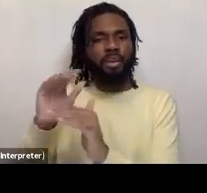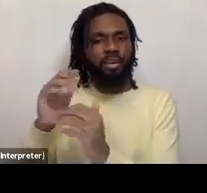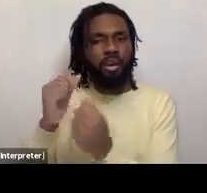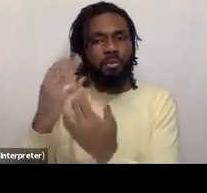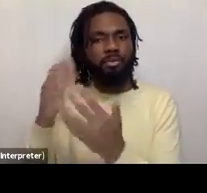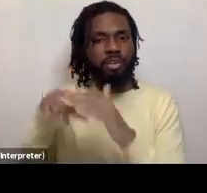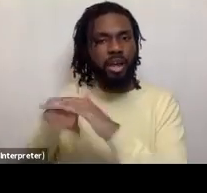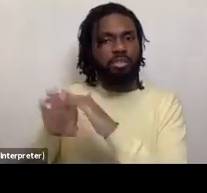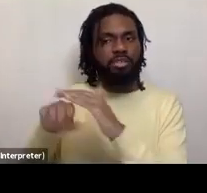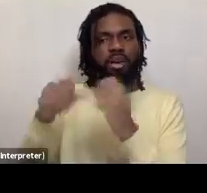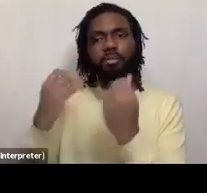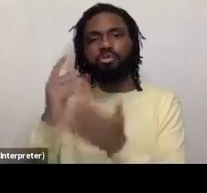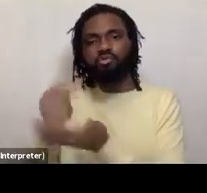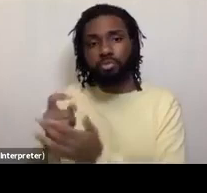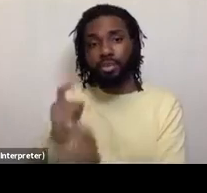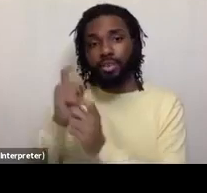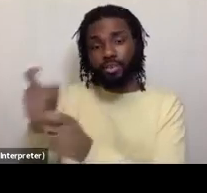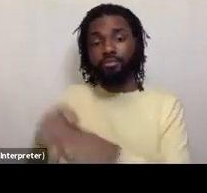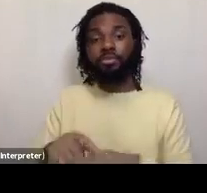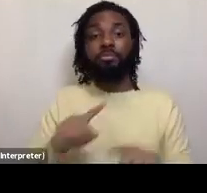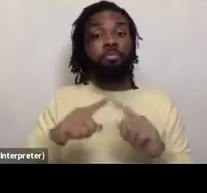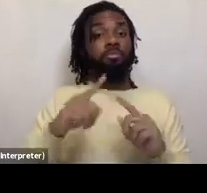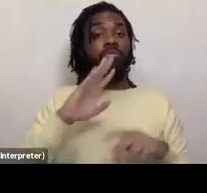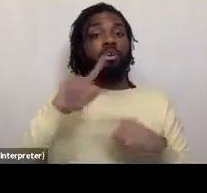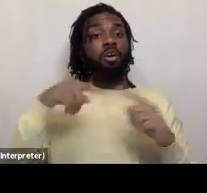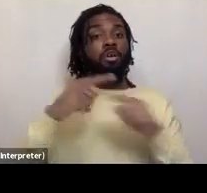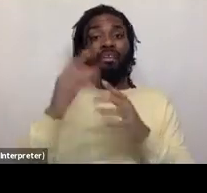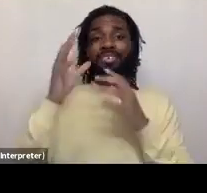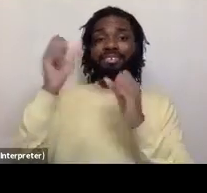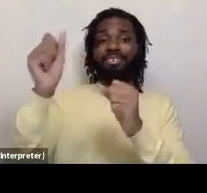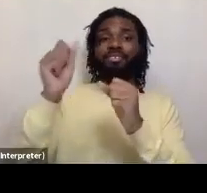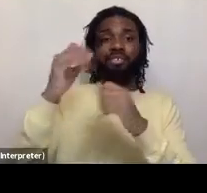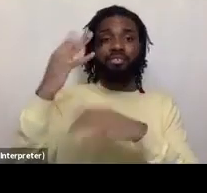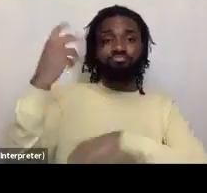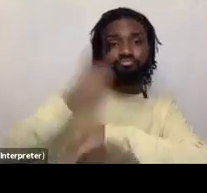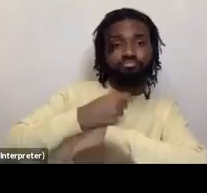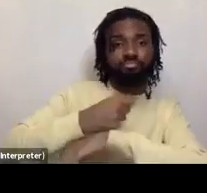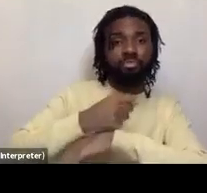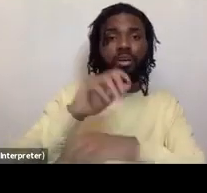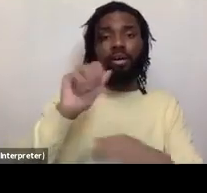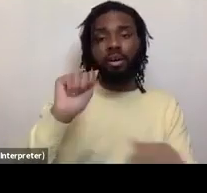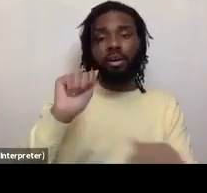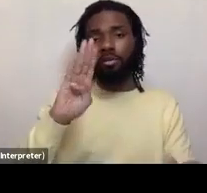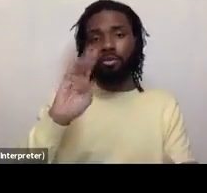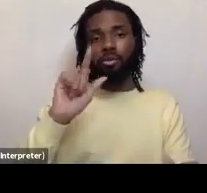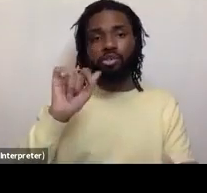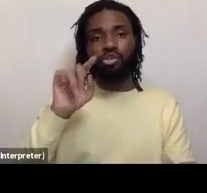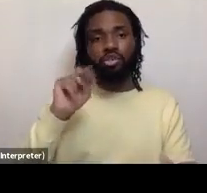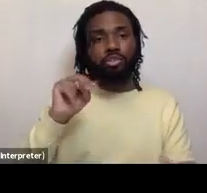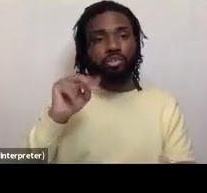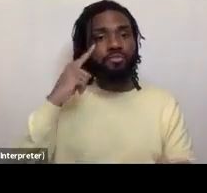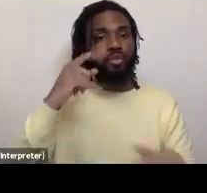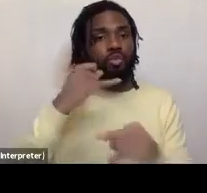speak about abolition of institutions as a whole,